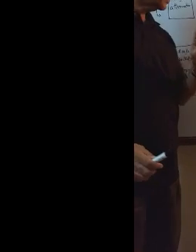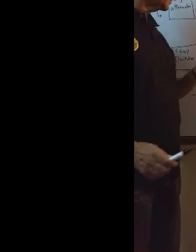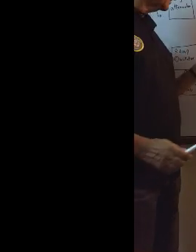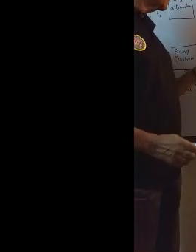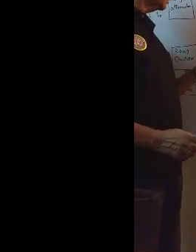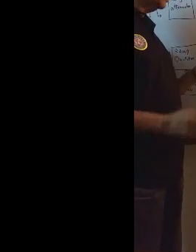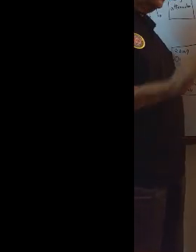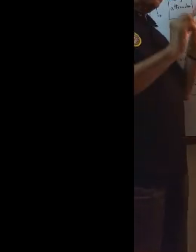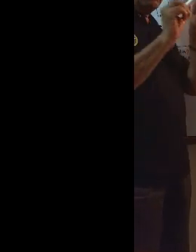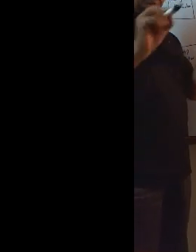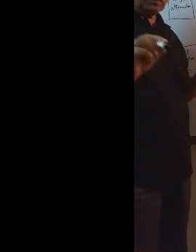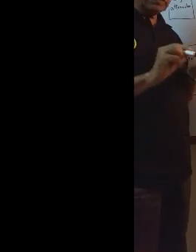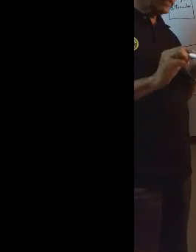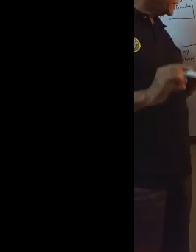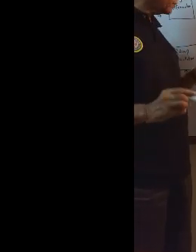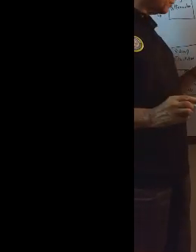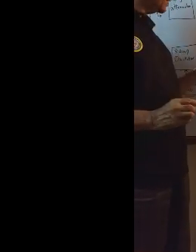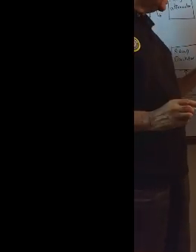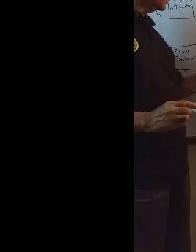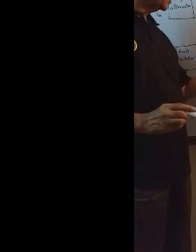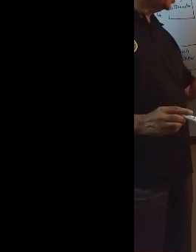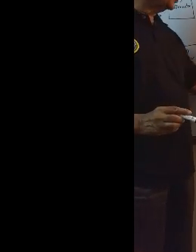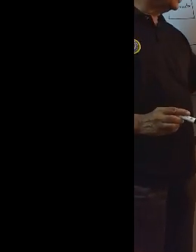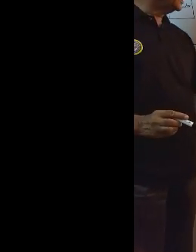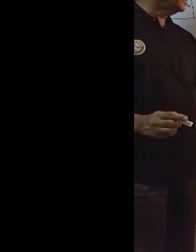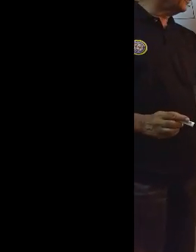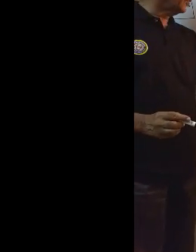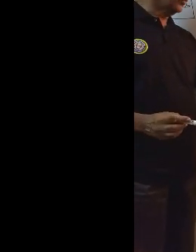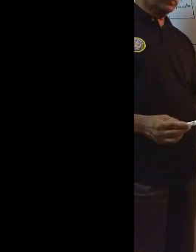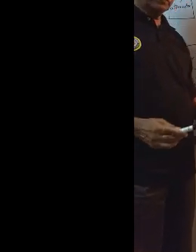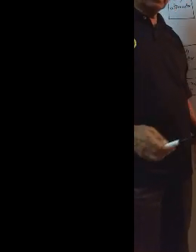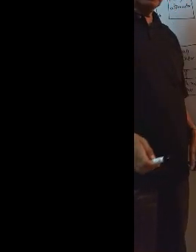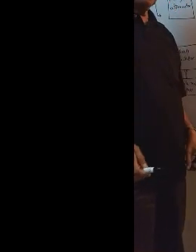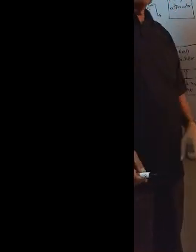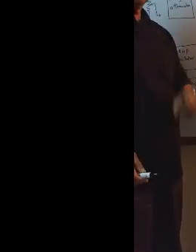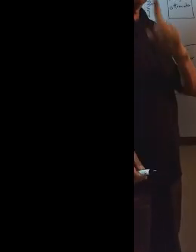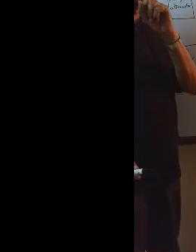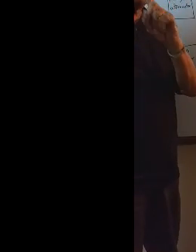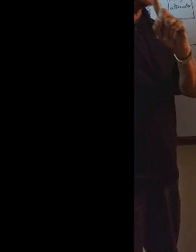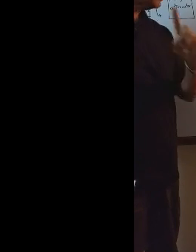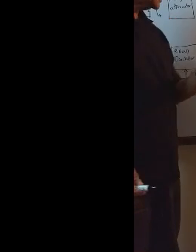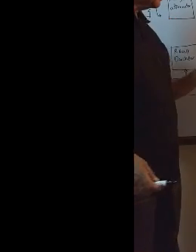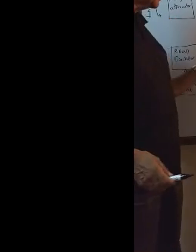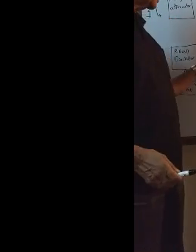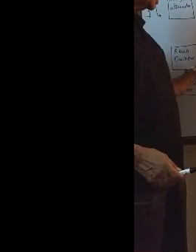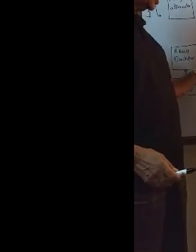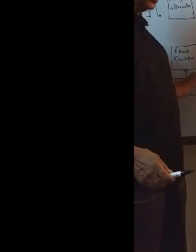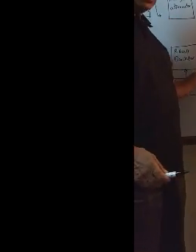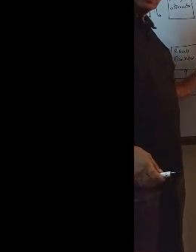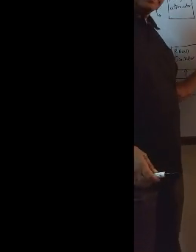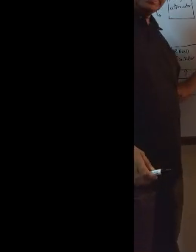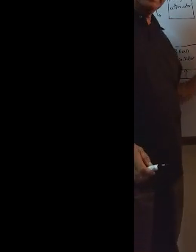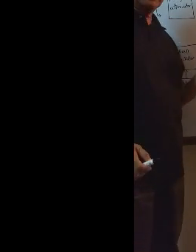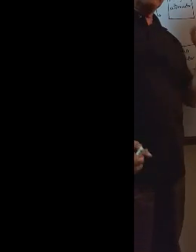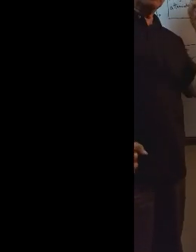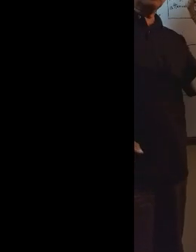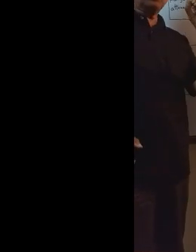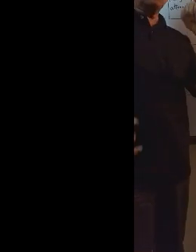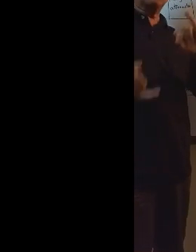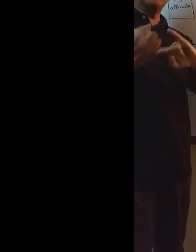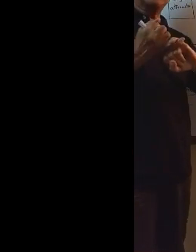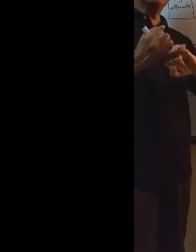four blocks here, 1, 2, 3, 4. First one, oscillator,